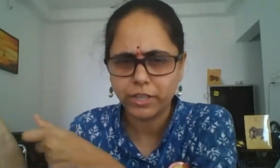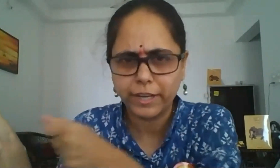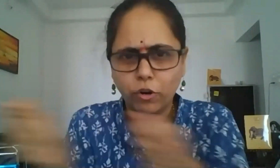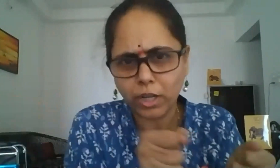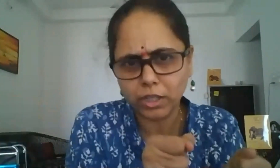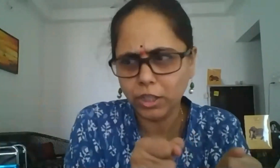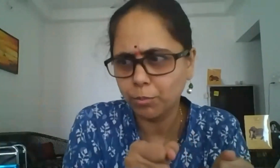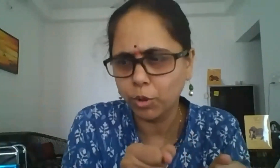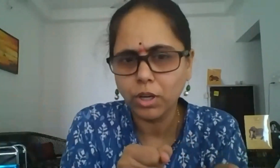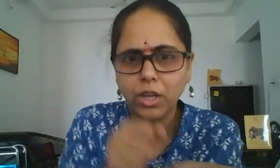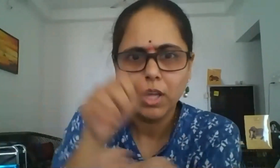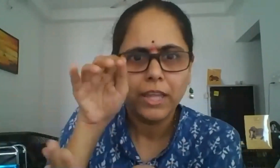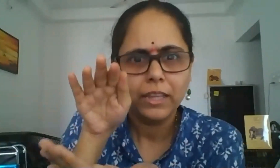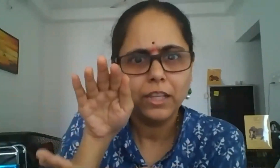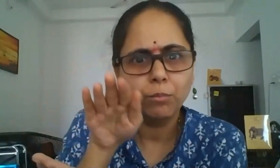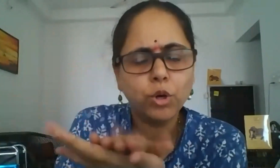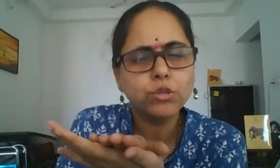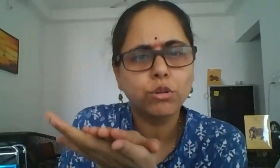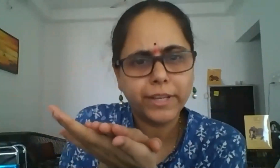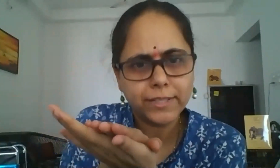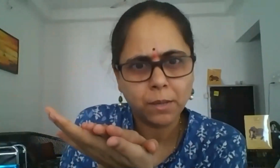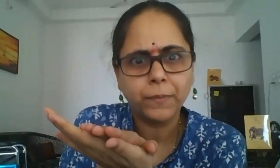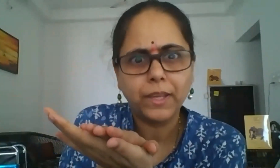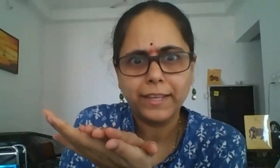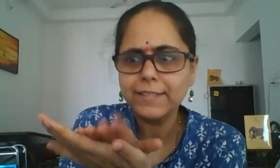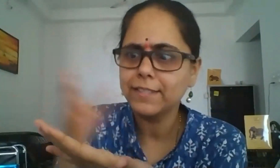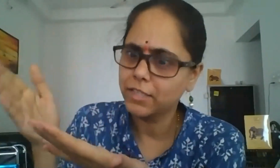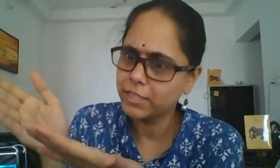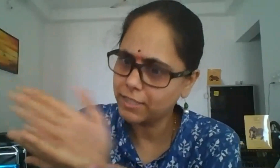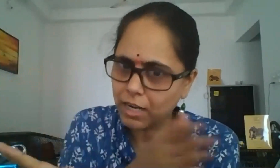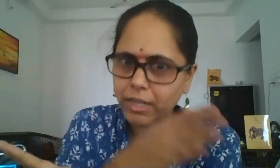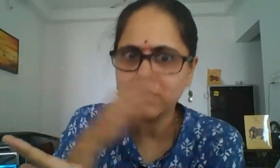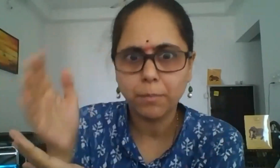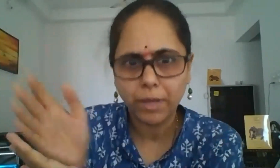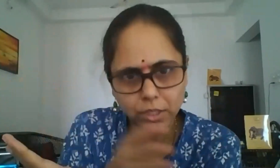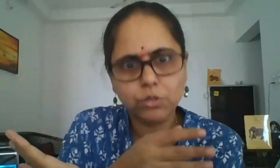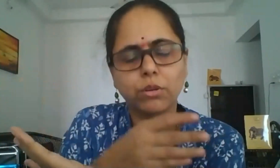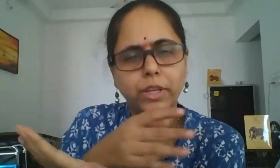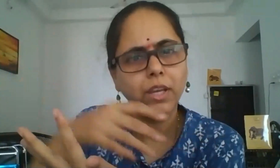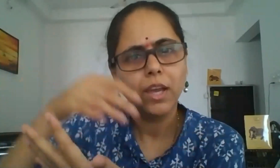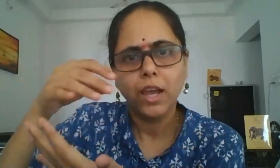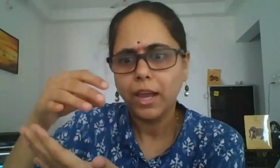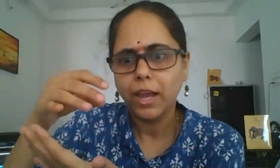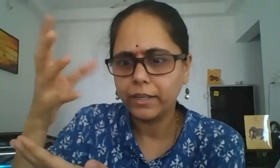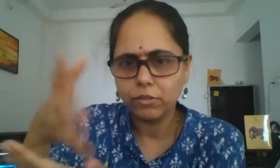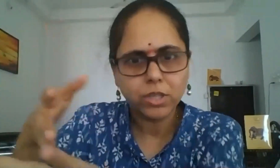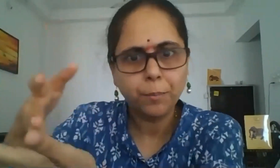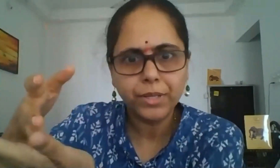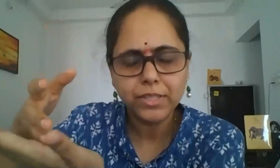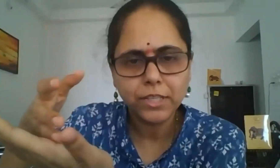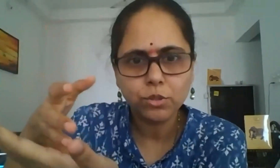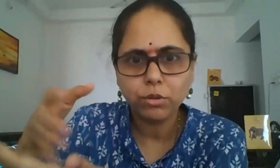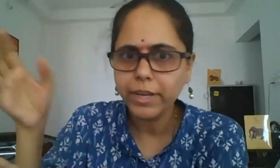got another book. The book story is something else. She started some other story and there was some princess story and she